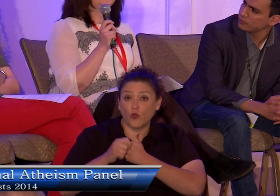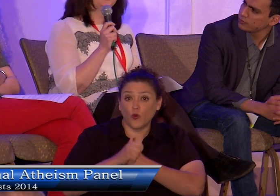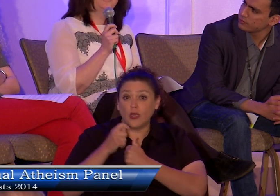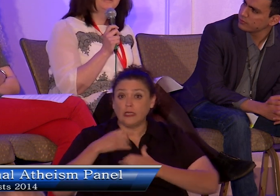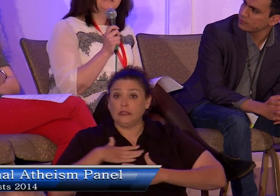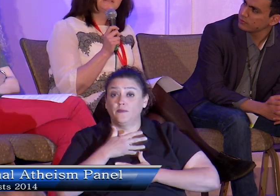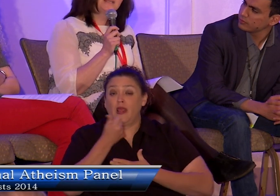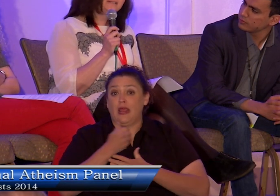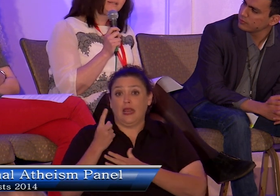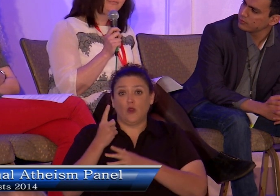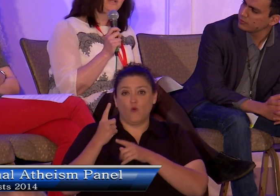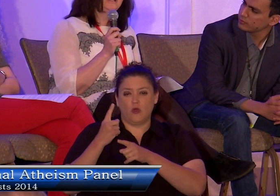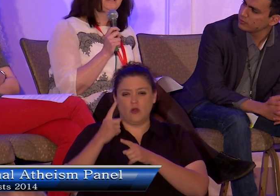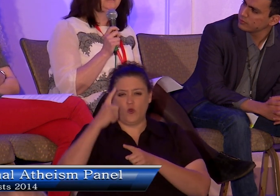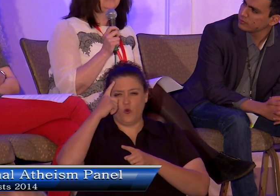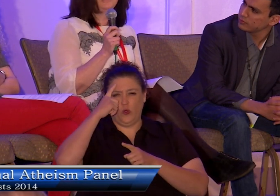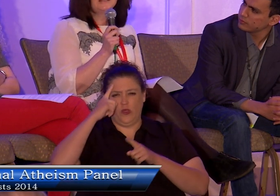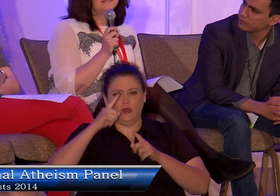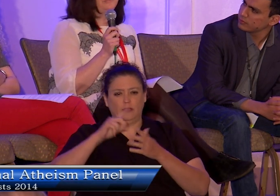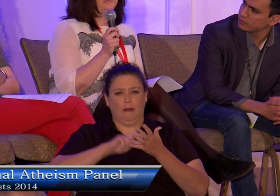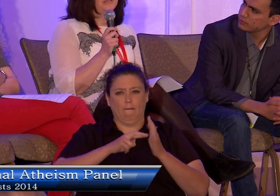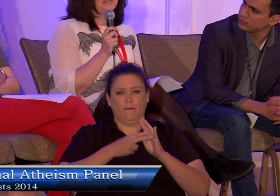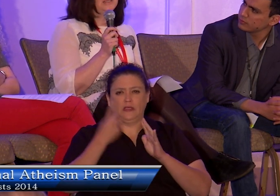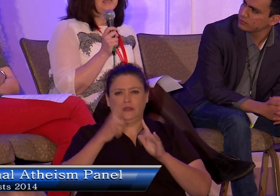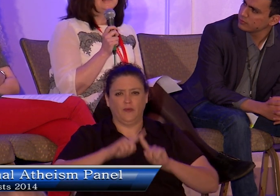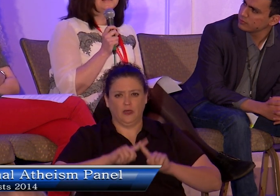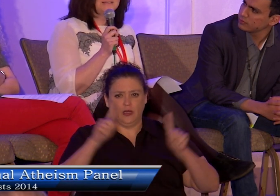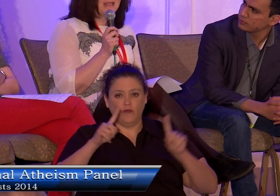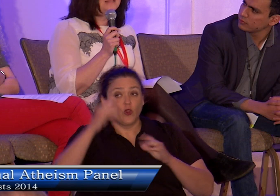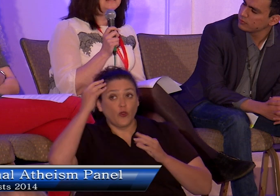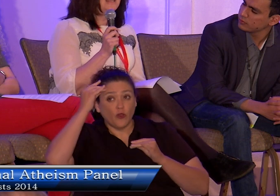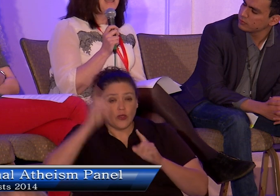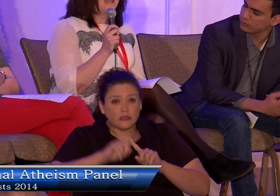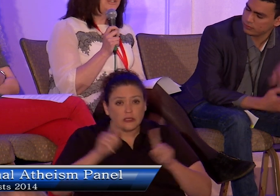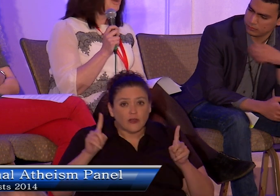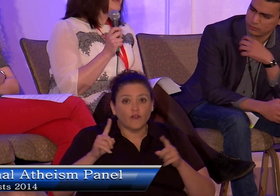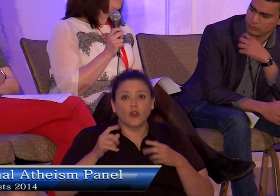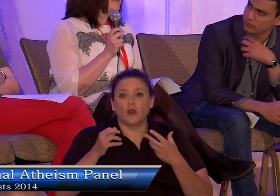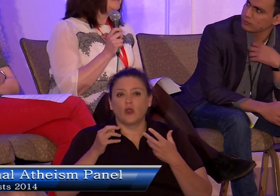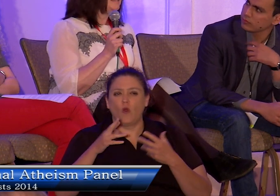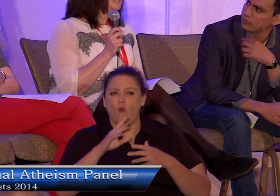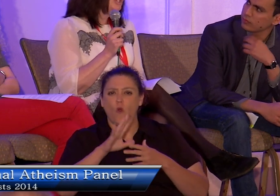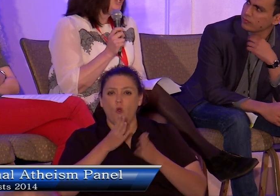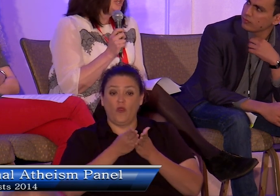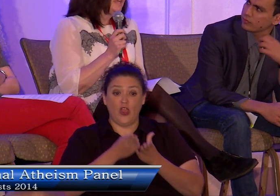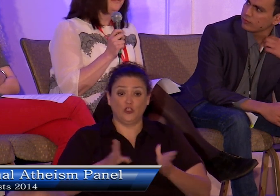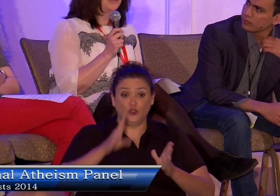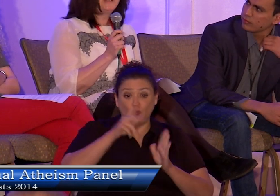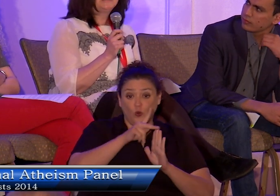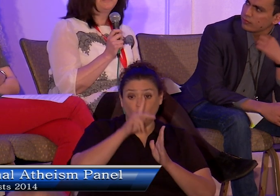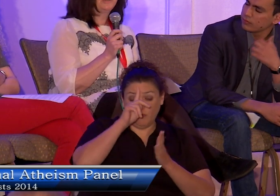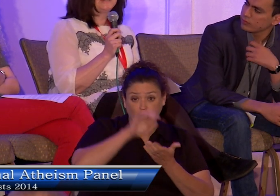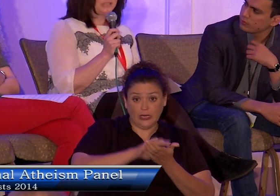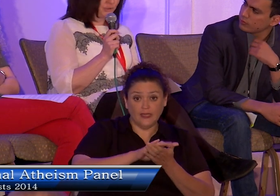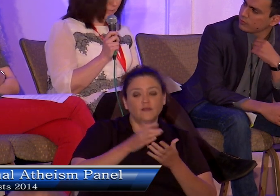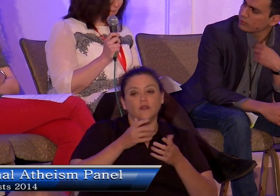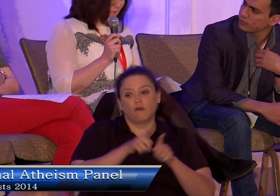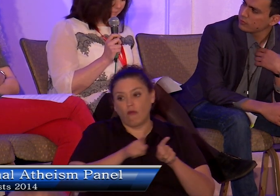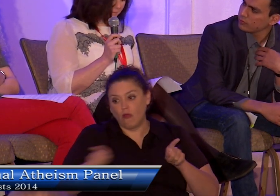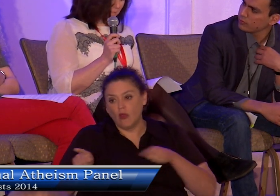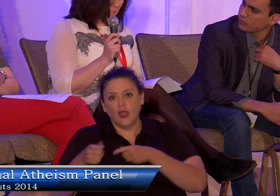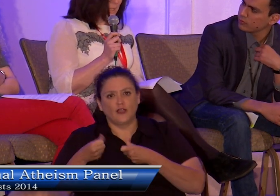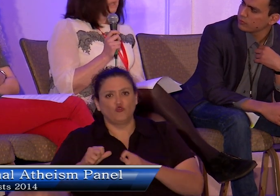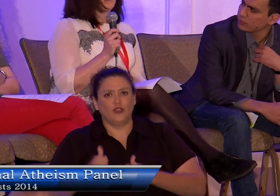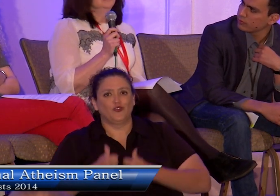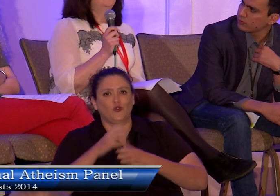who interprets things differently, thinks differently, dissents, and tries basically just to live 21st century